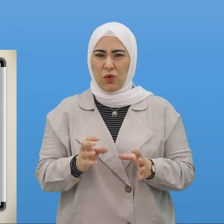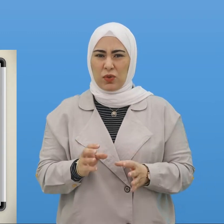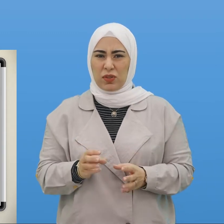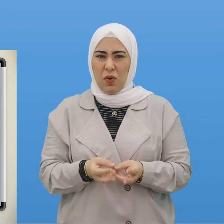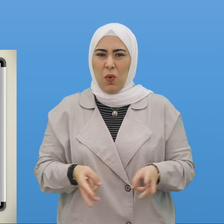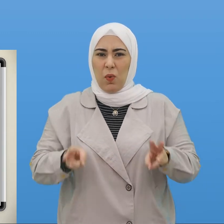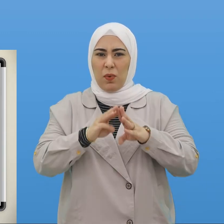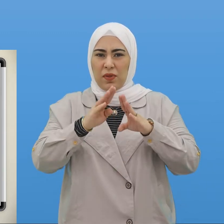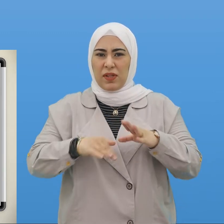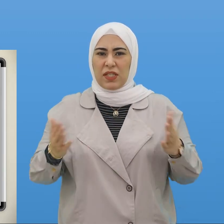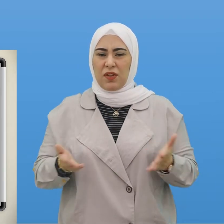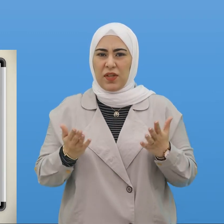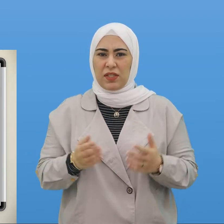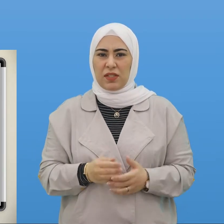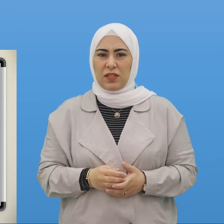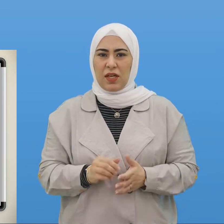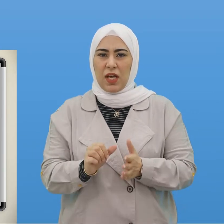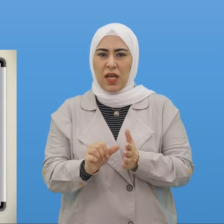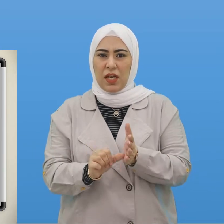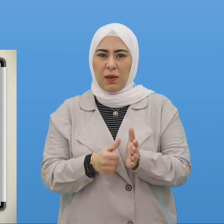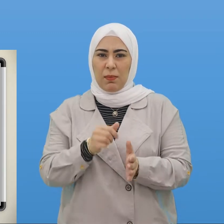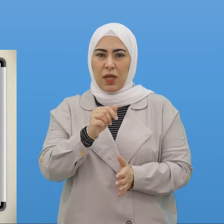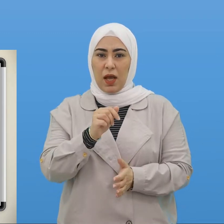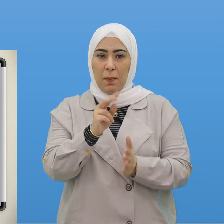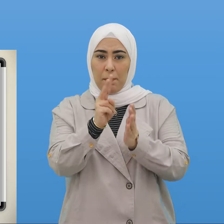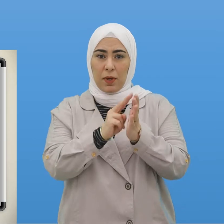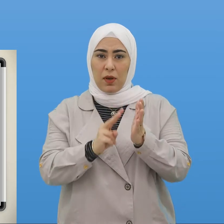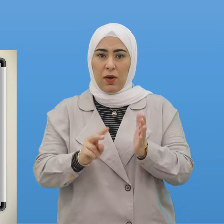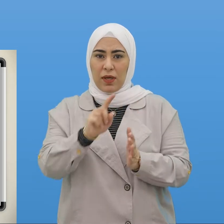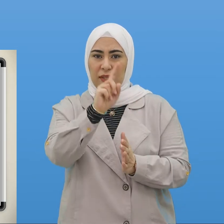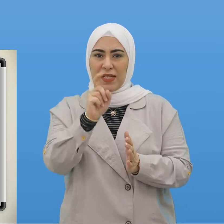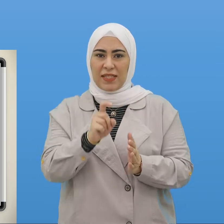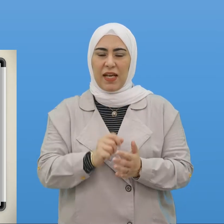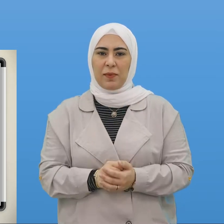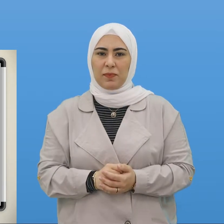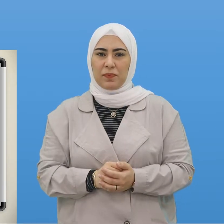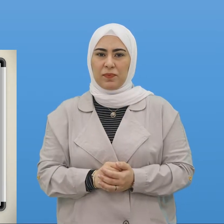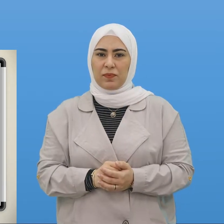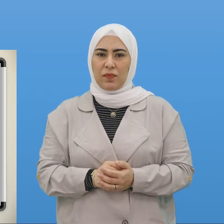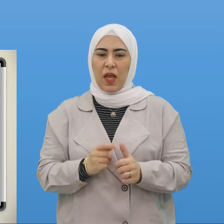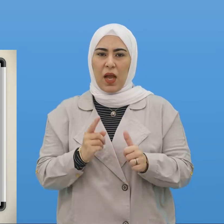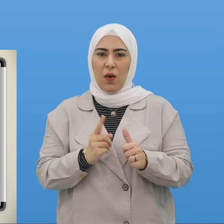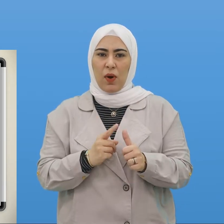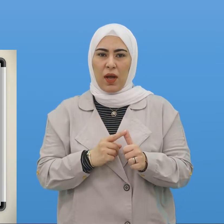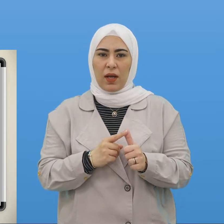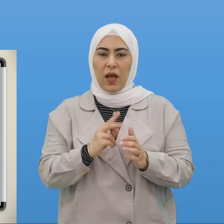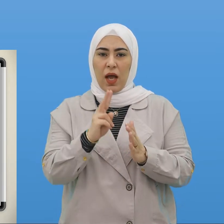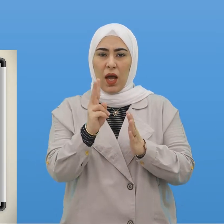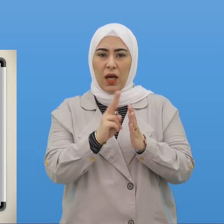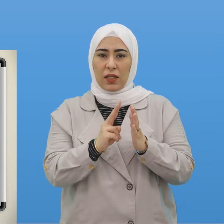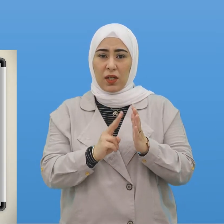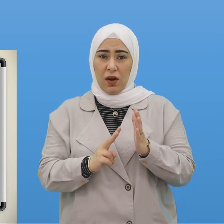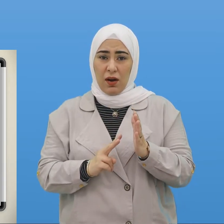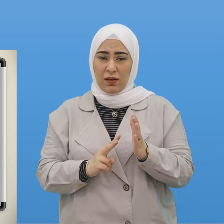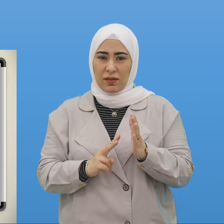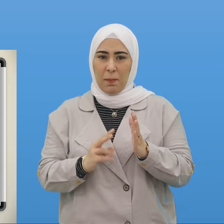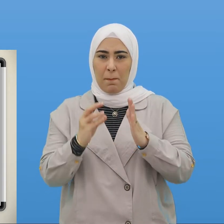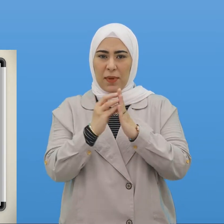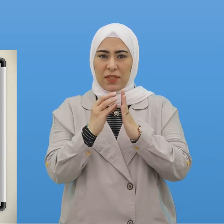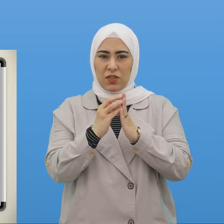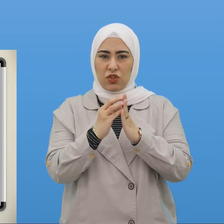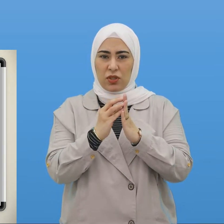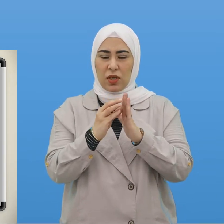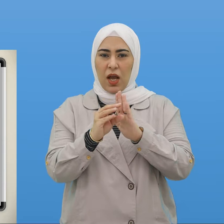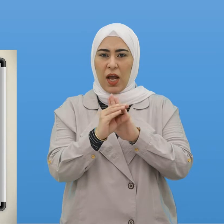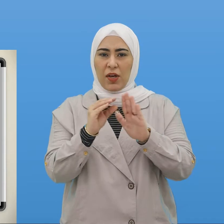the passage, let's read these questions that we will find the answers to. Read New Crimes, the title of the passage,